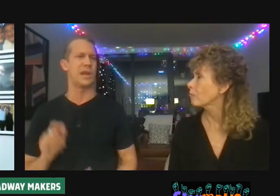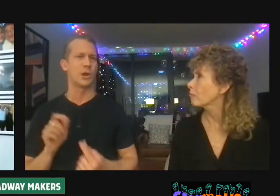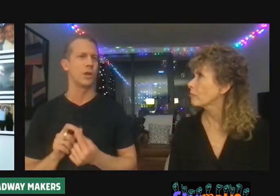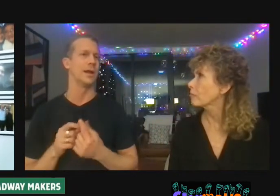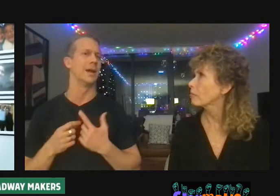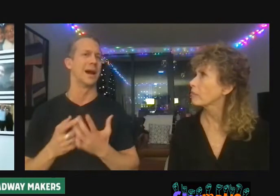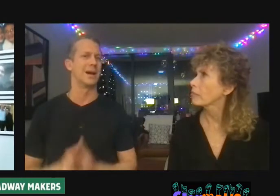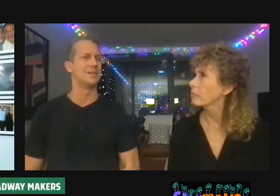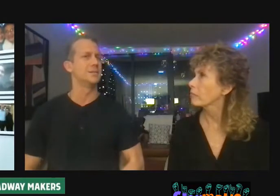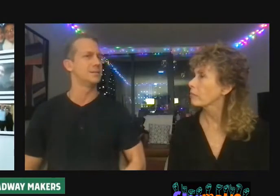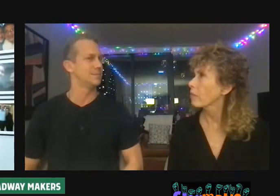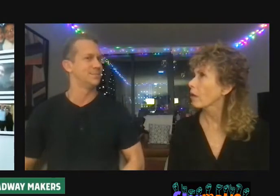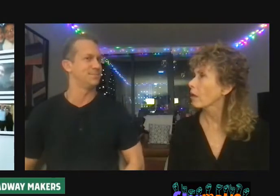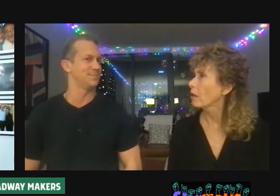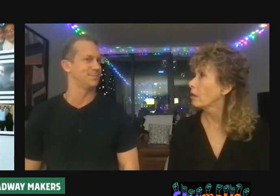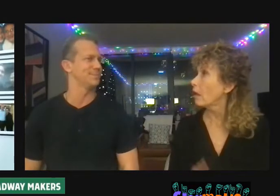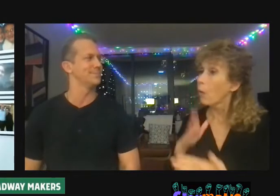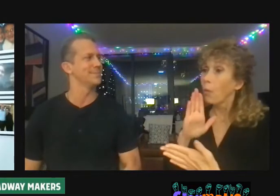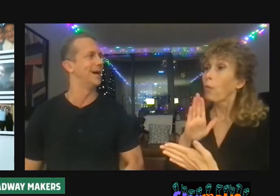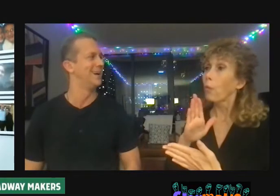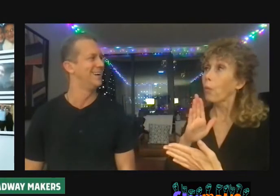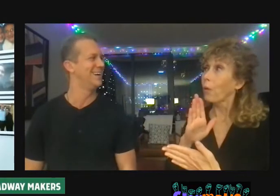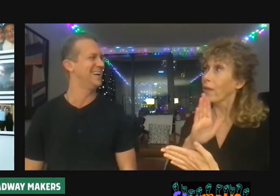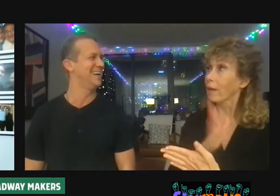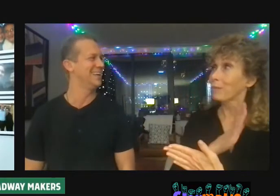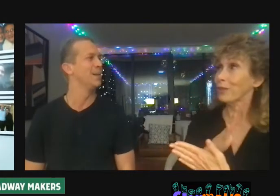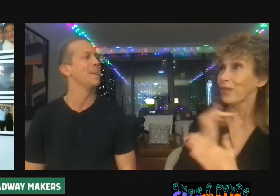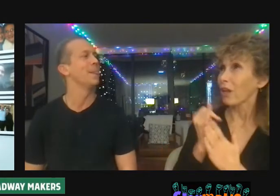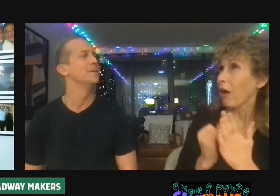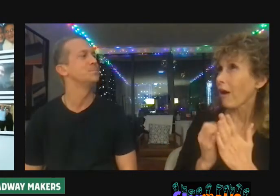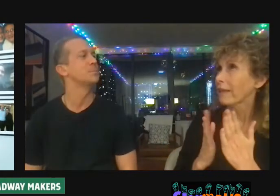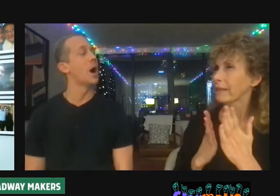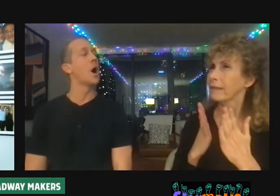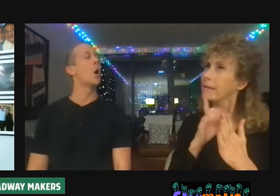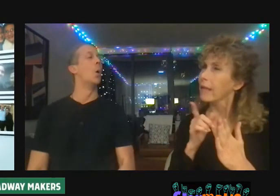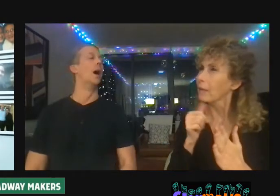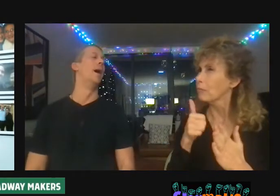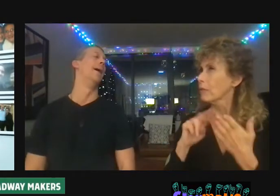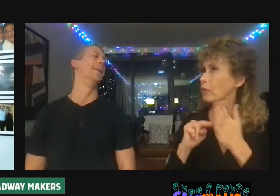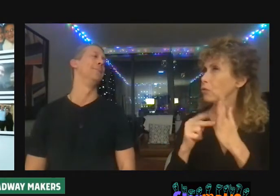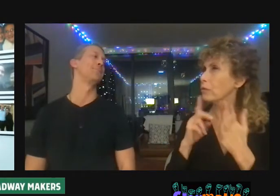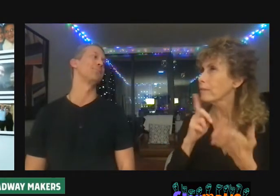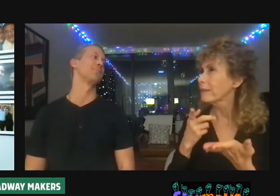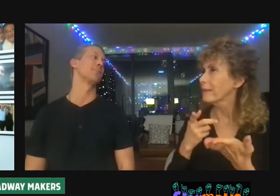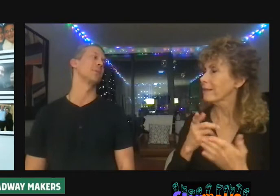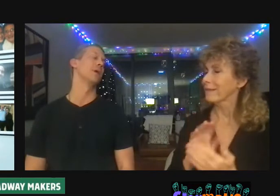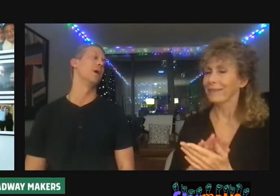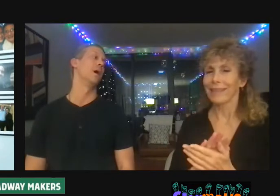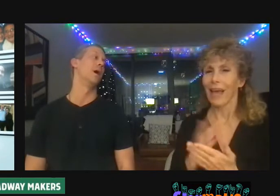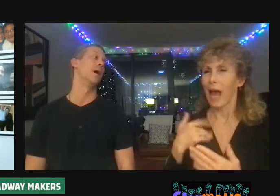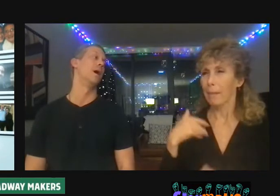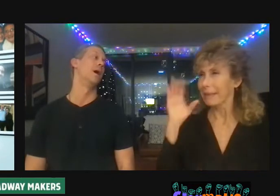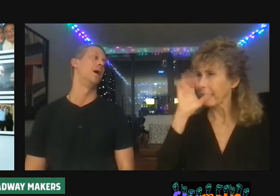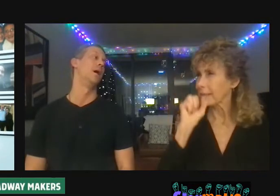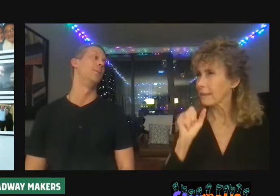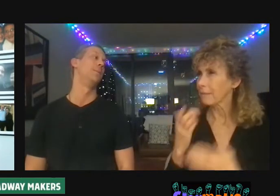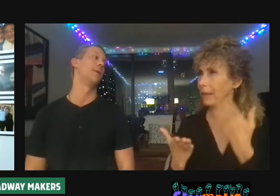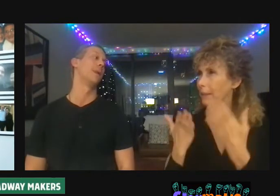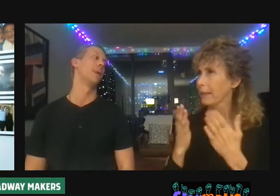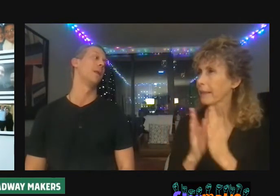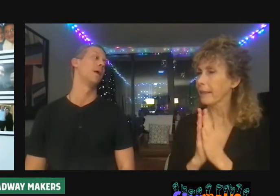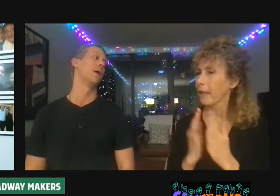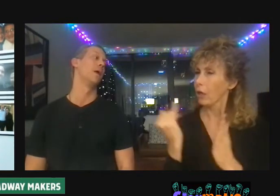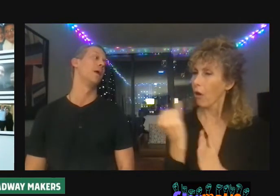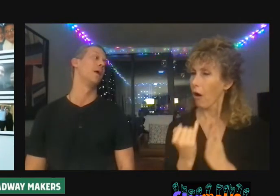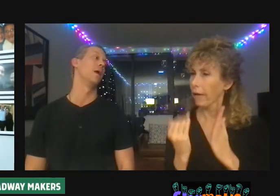a collaboration with a musical artist? I'm not sure what Maria means, but I'm guessing maybe a musical artist.